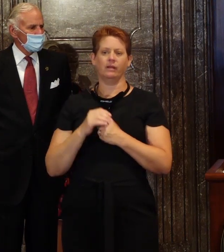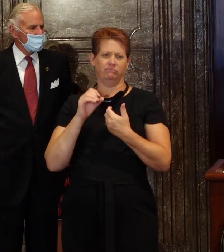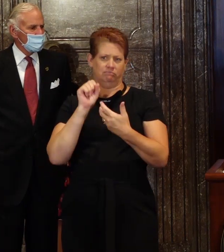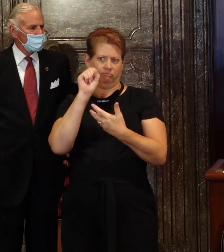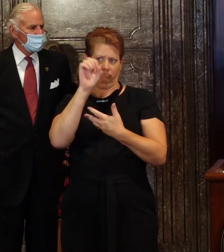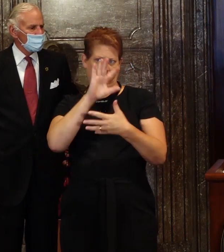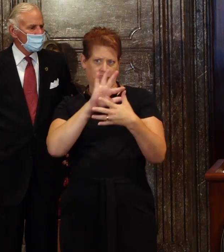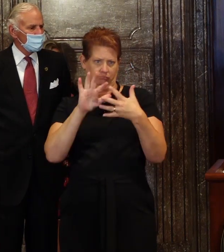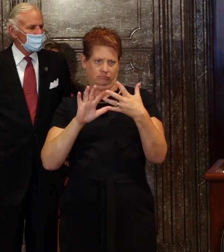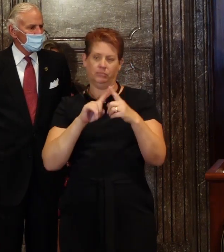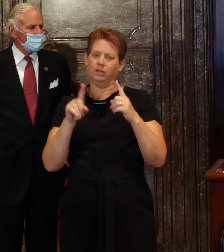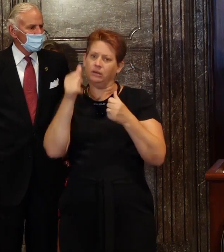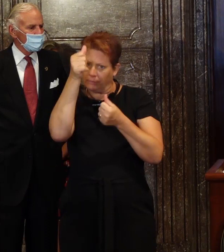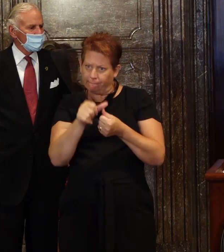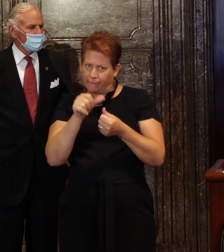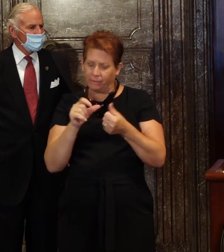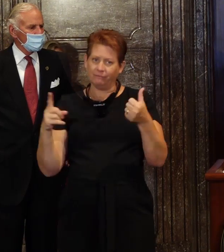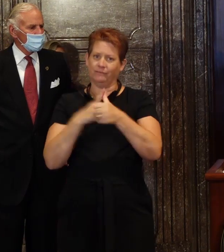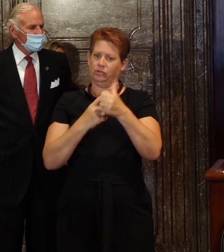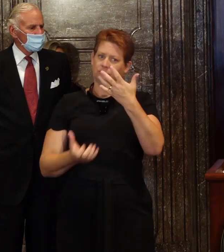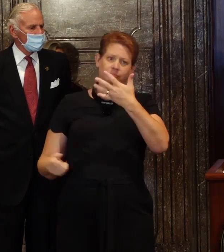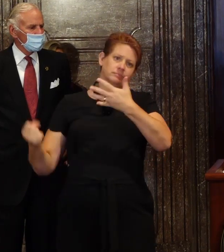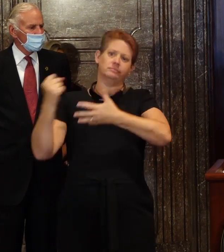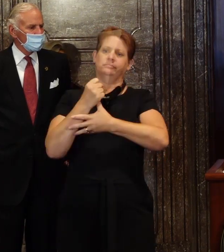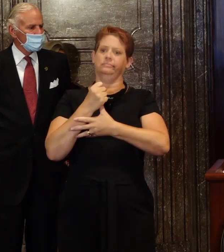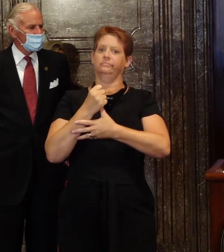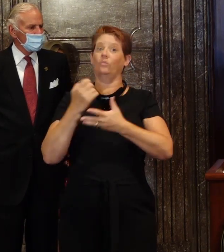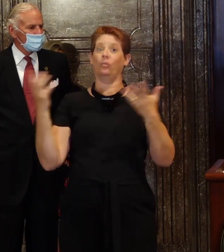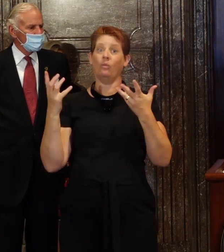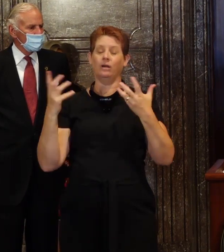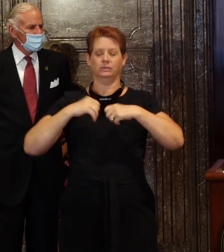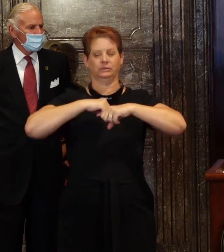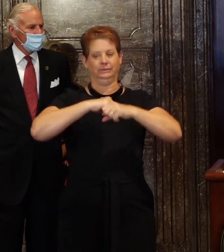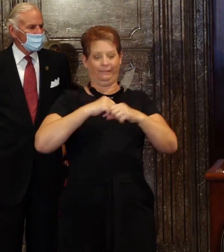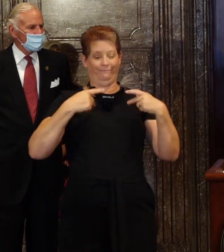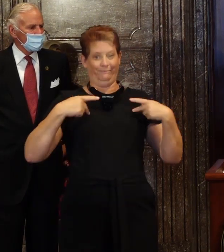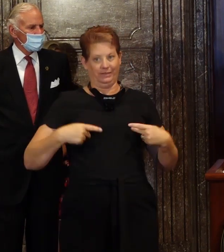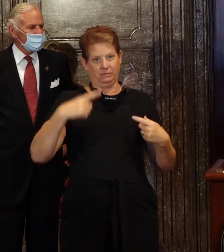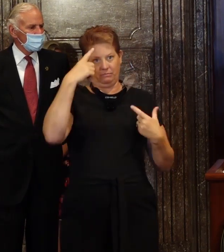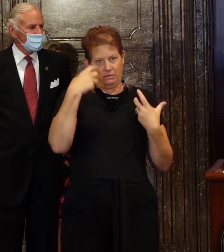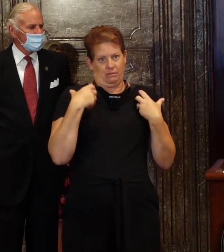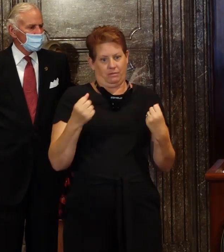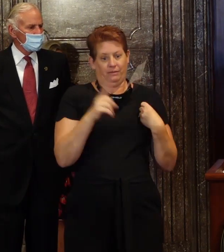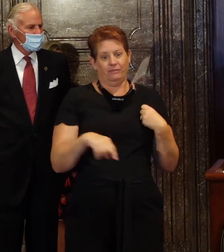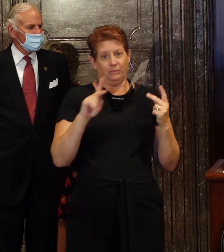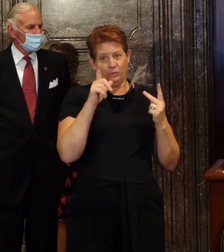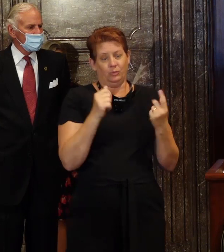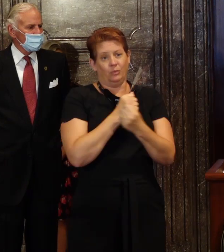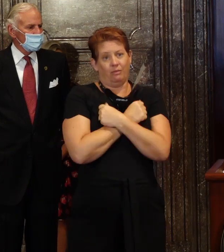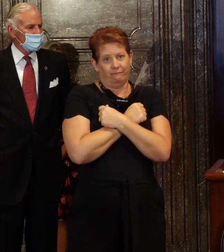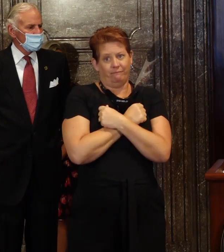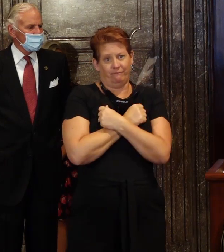that our first priority when developing these guidelines was to protect both the physical and mental health of our loved ones who call nursing